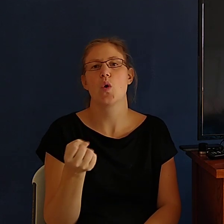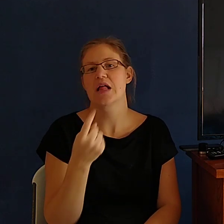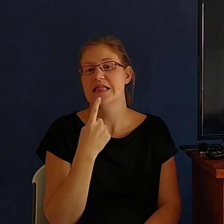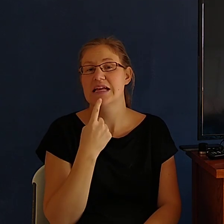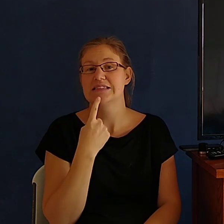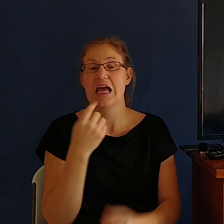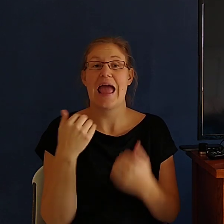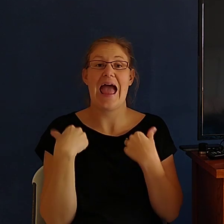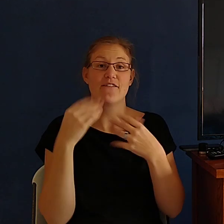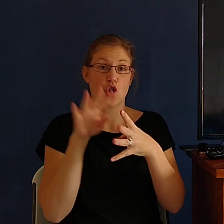graph here.